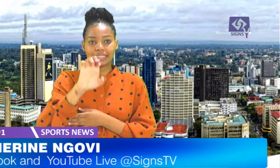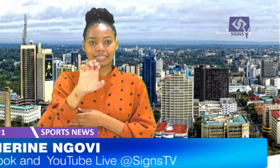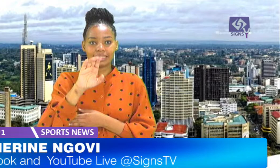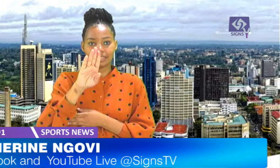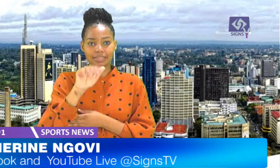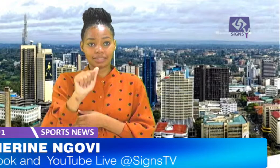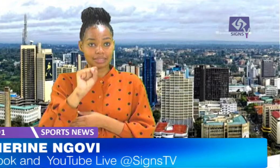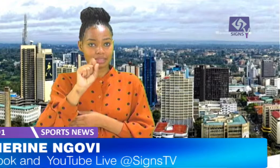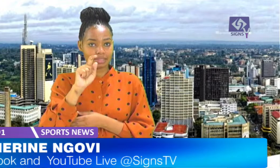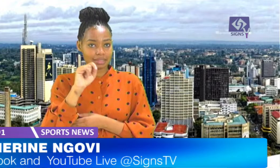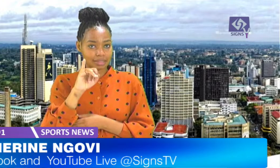Elsewhere,